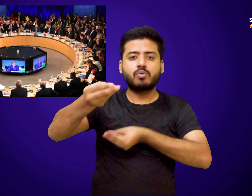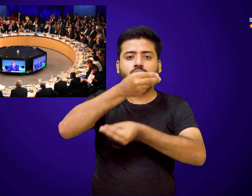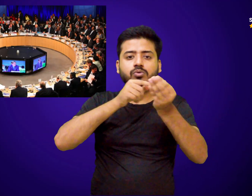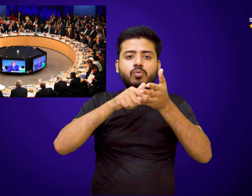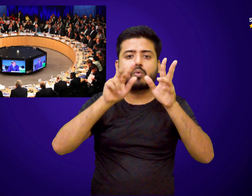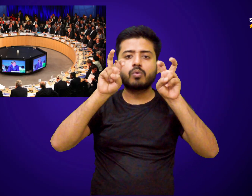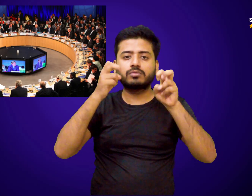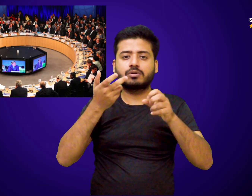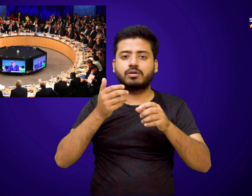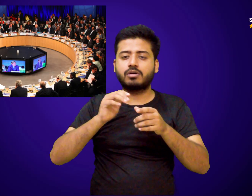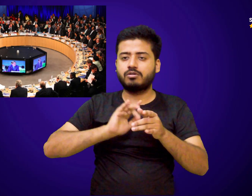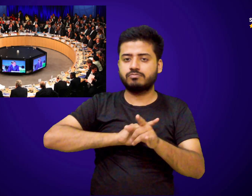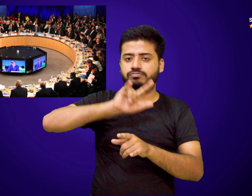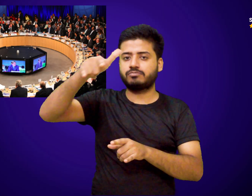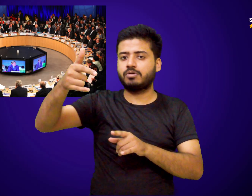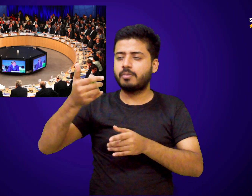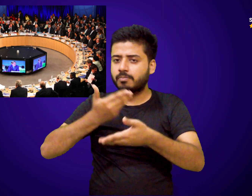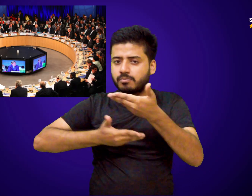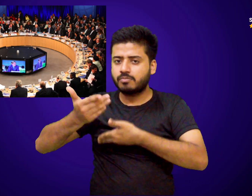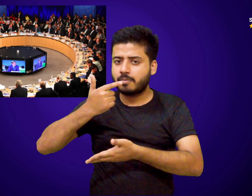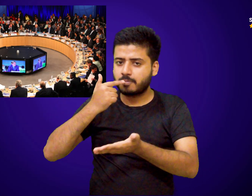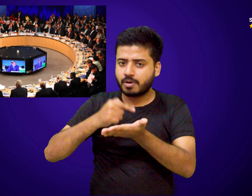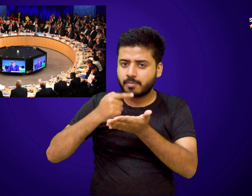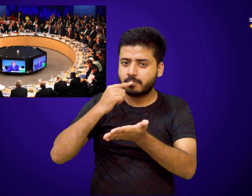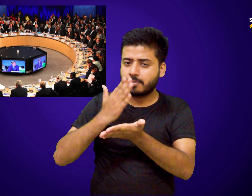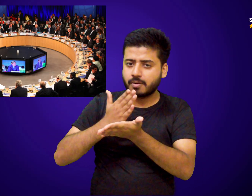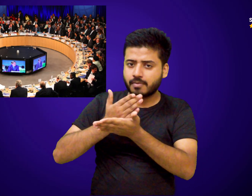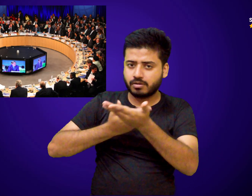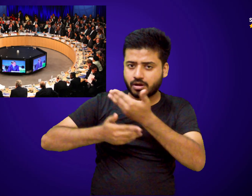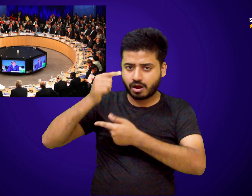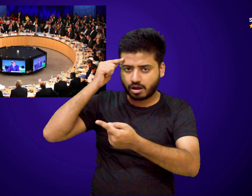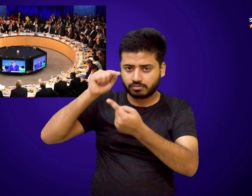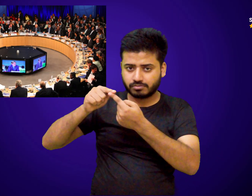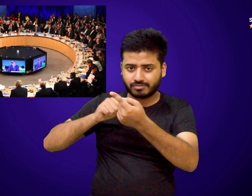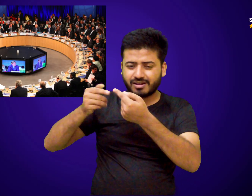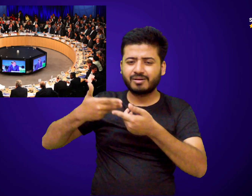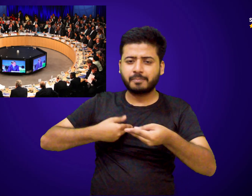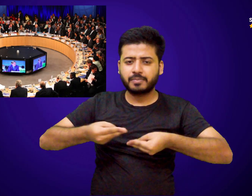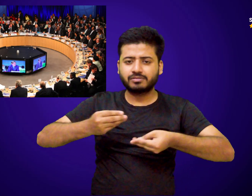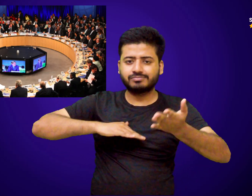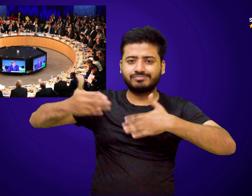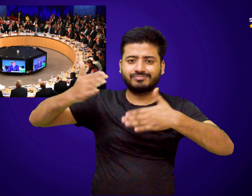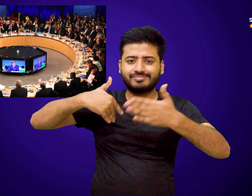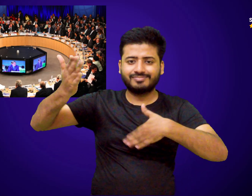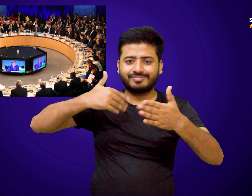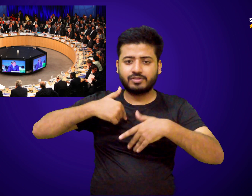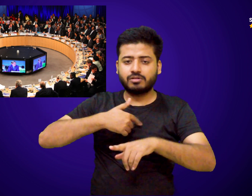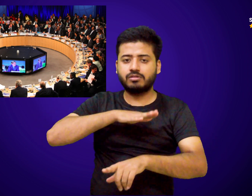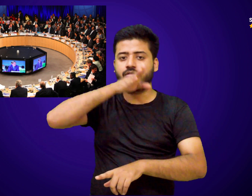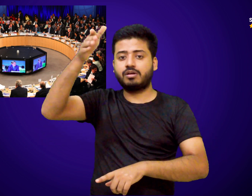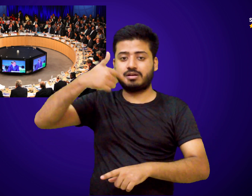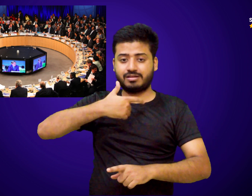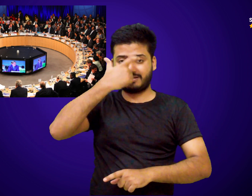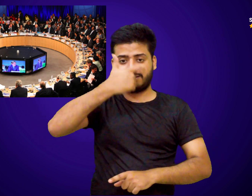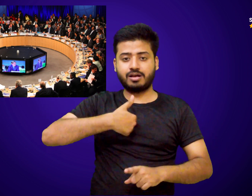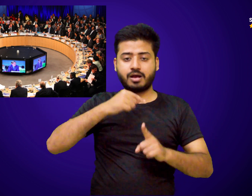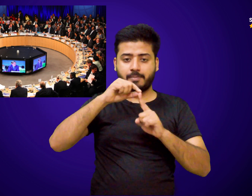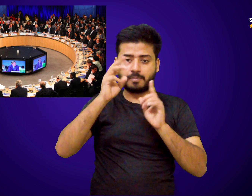booklet, along with other documents like travel tickets or bank passbooks. An official, white, Indian passport is issued